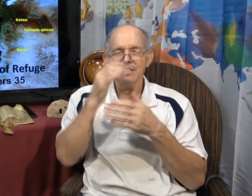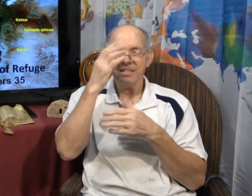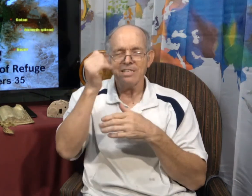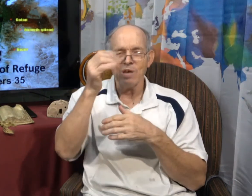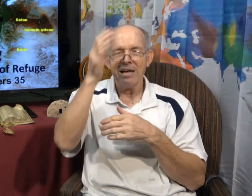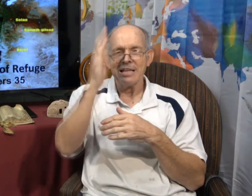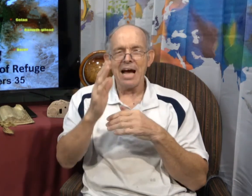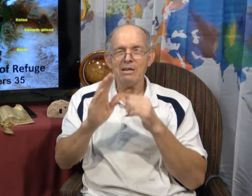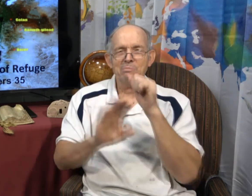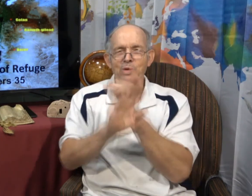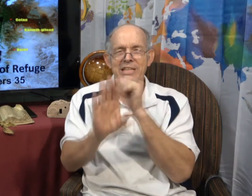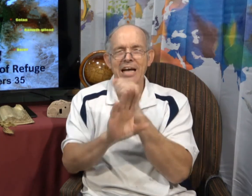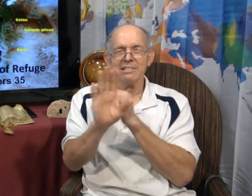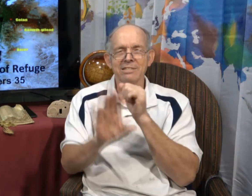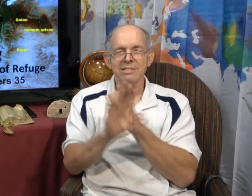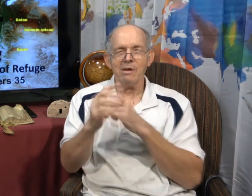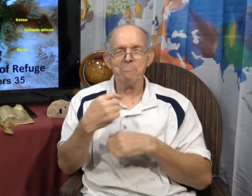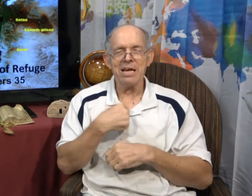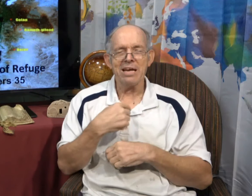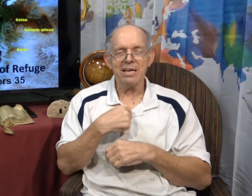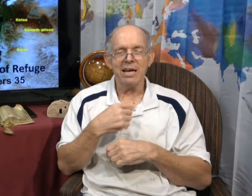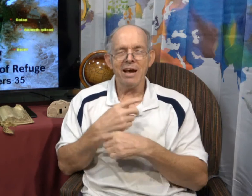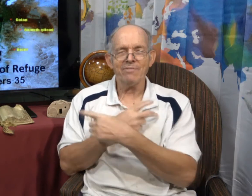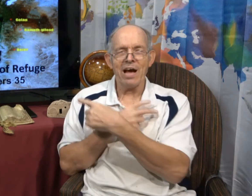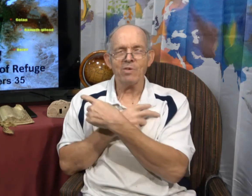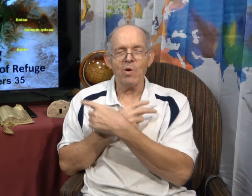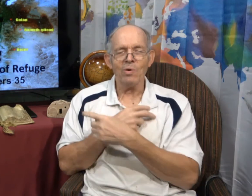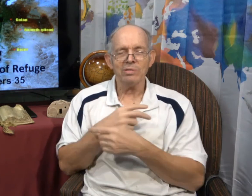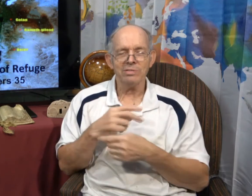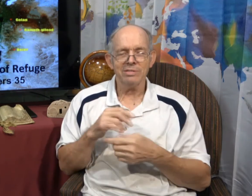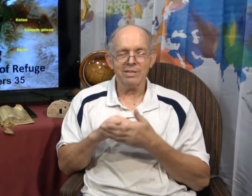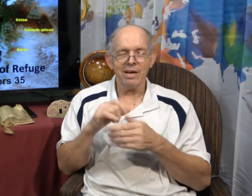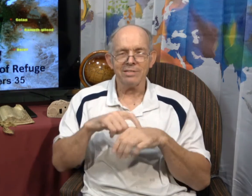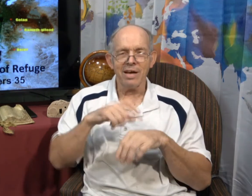that's why God protect me and back up at that time.